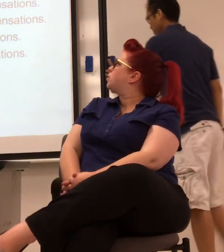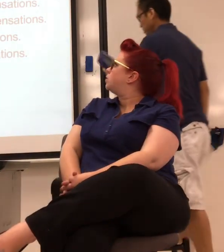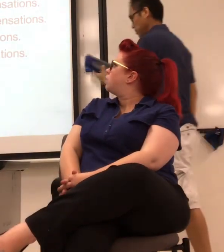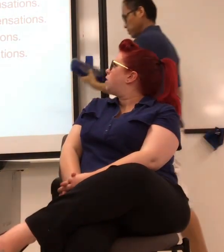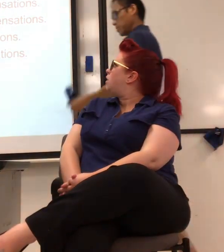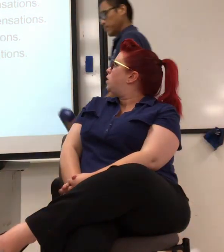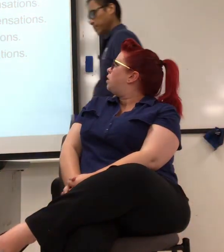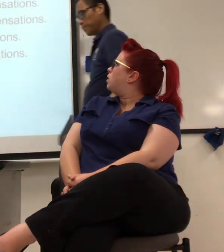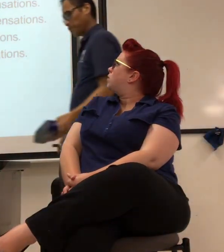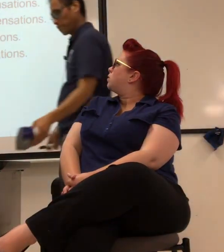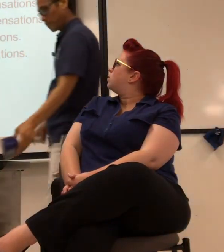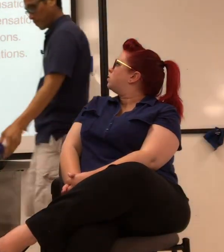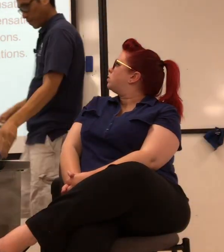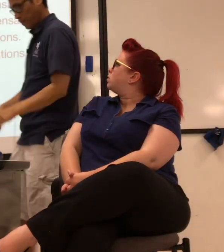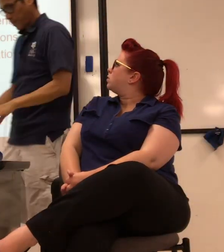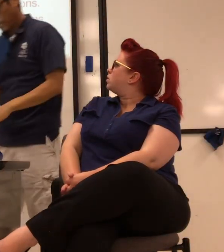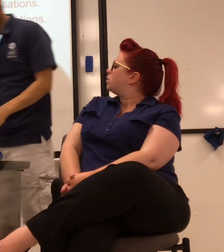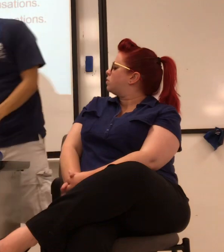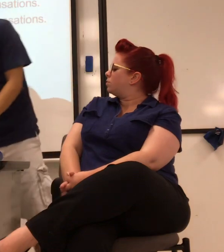these 8 different